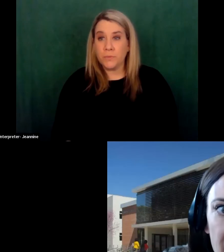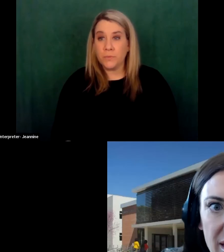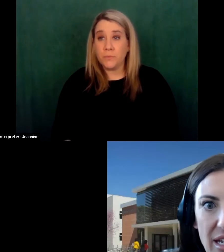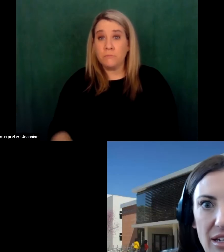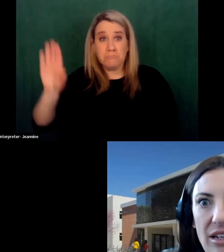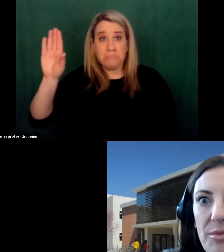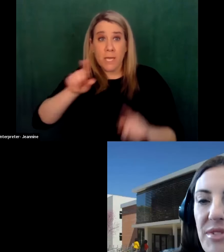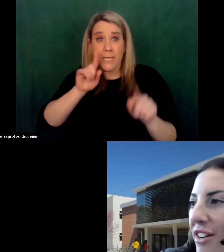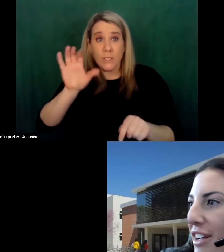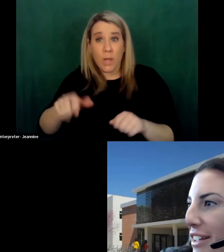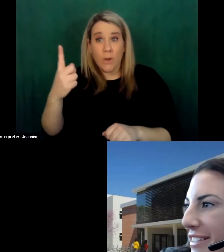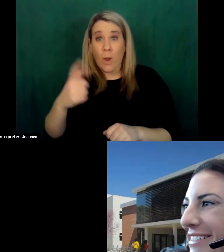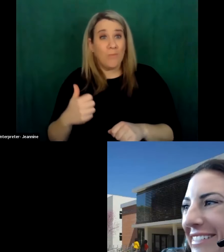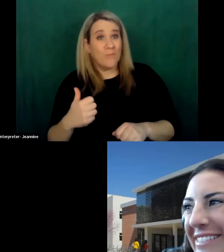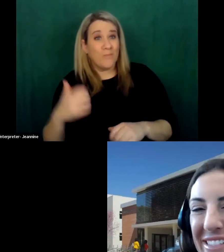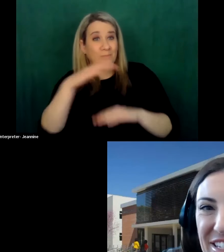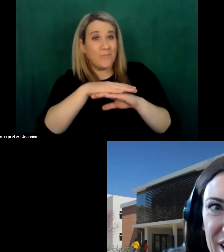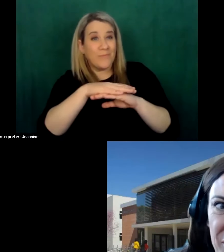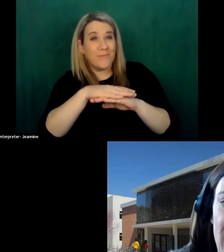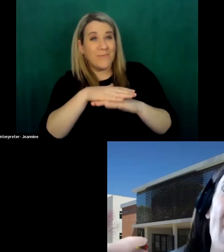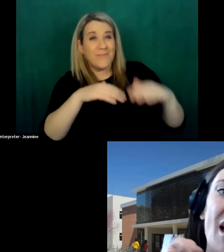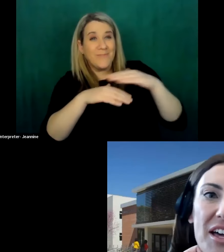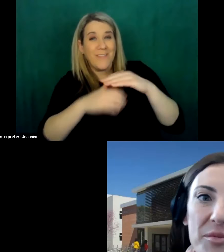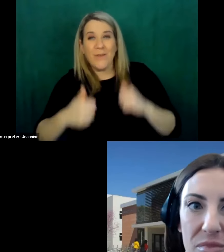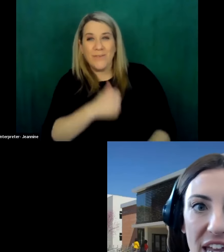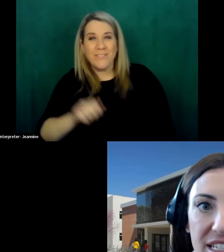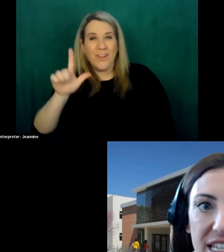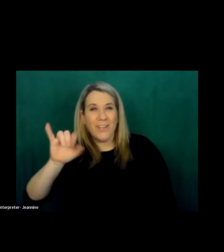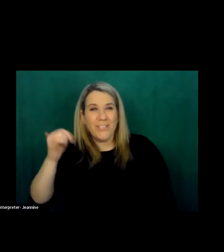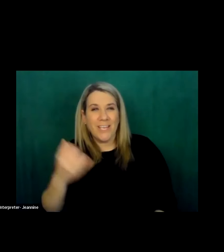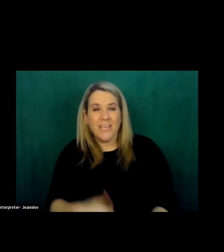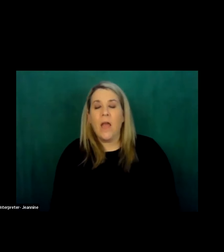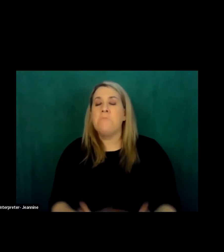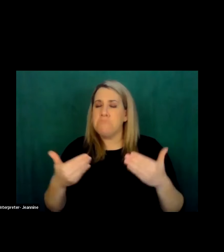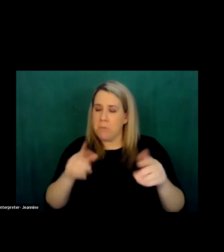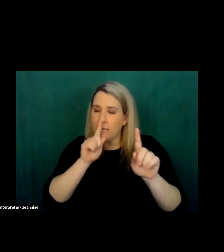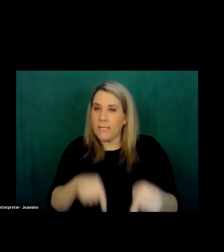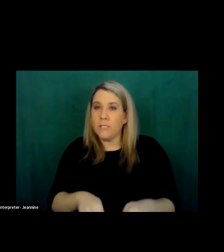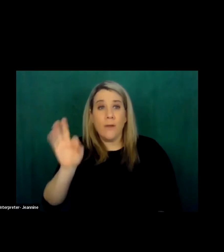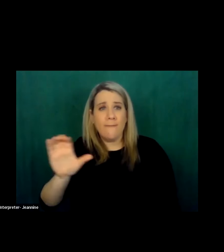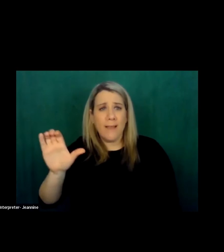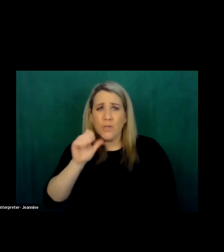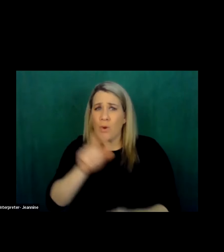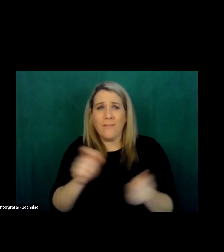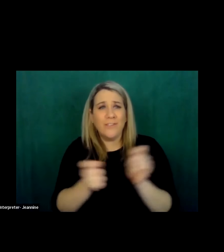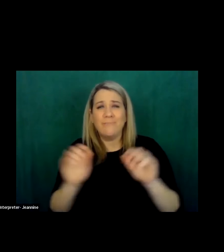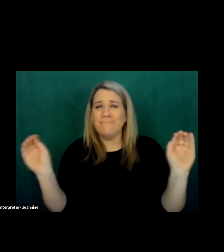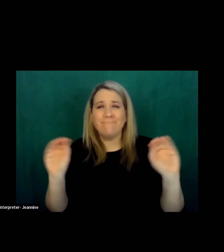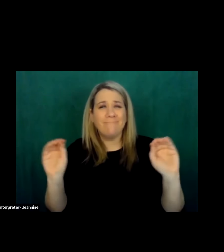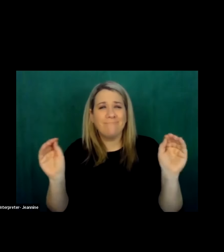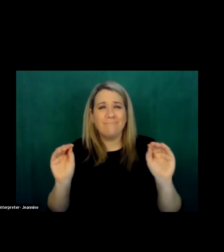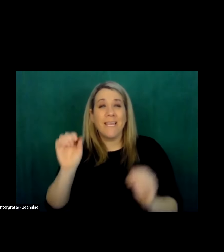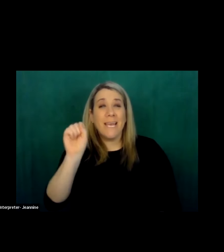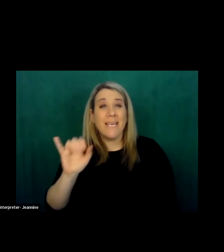I can take that. Oh, Oh, go sorry. ahead. Sorry, LJ. I can take that. Faculty don't have to change a thing.